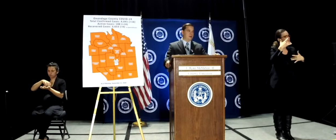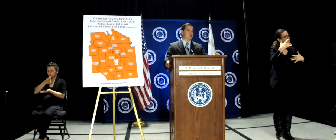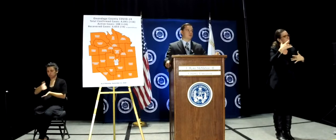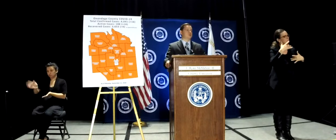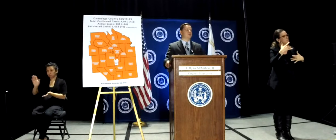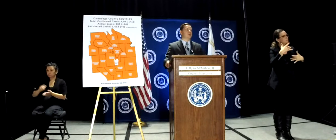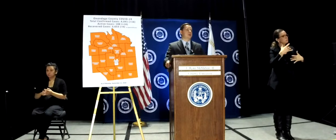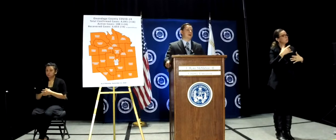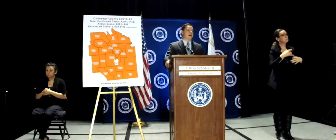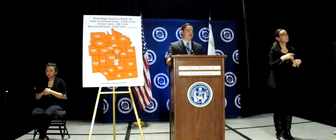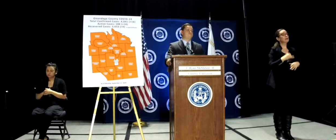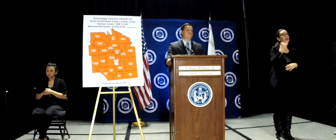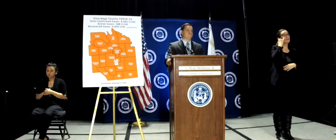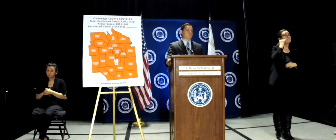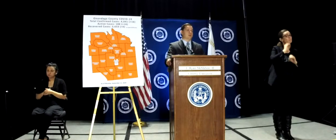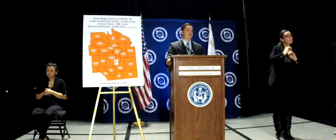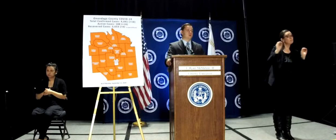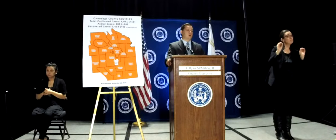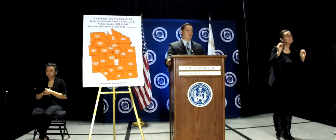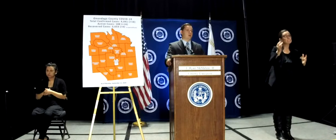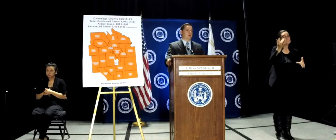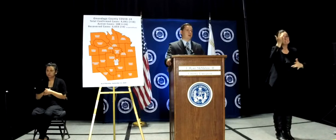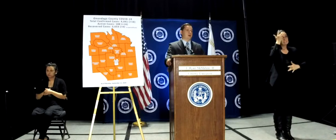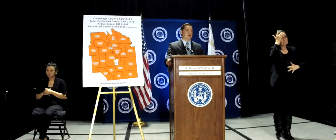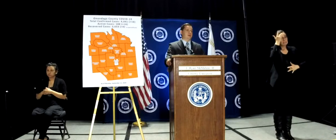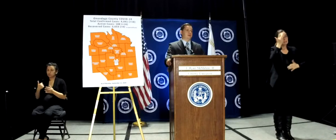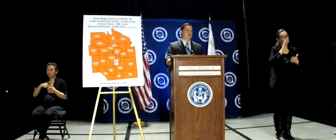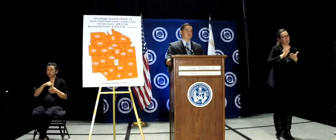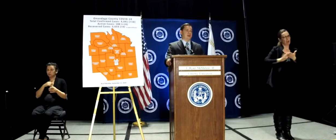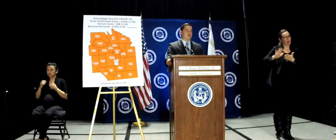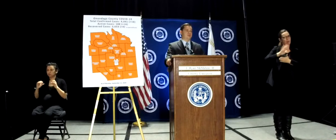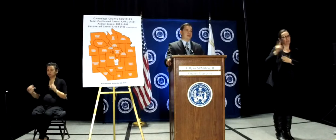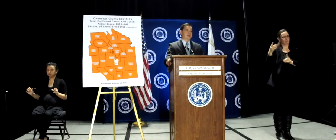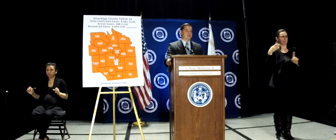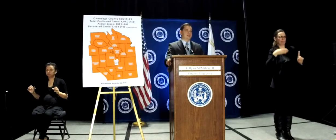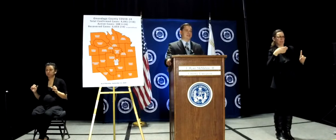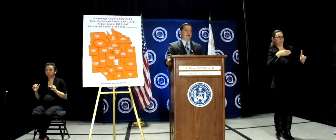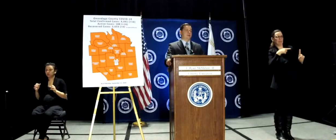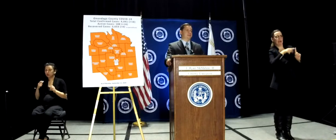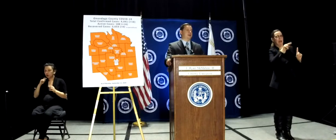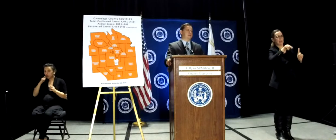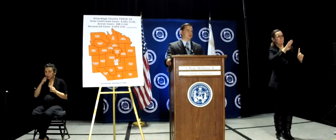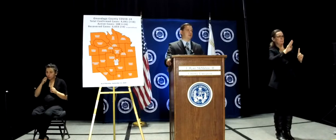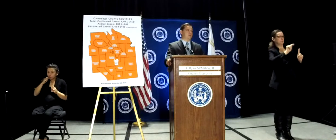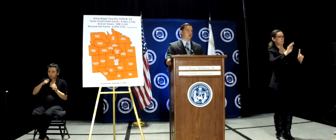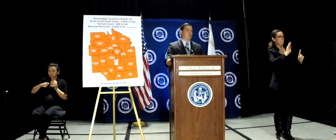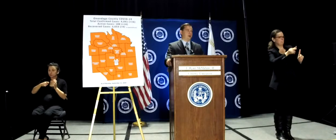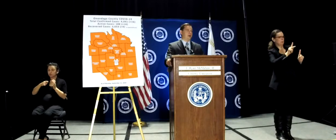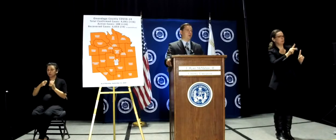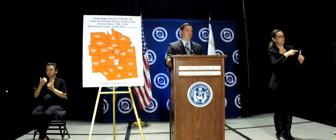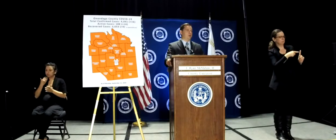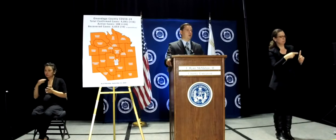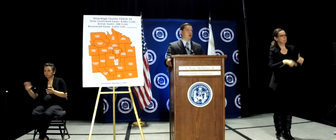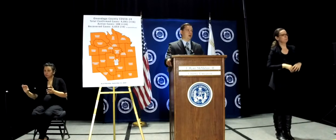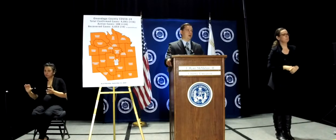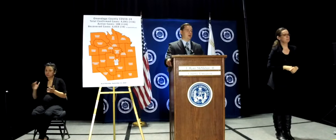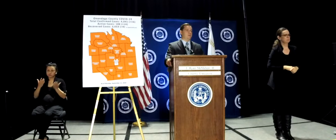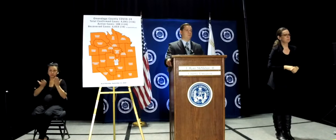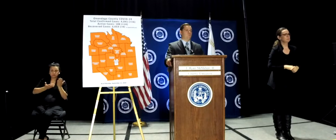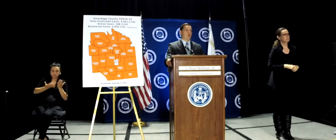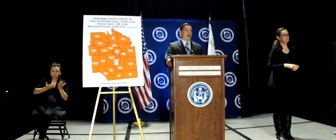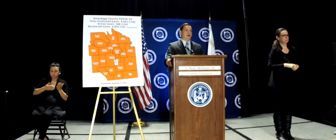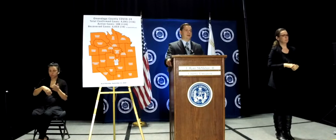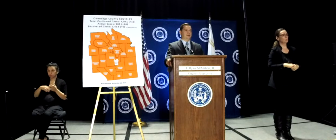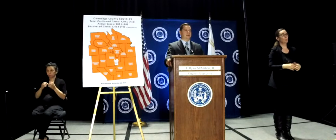at colleges. And so the saliva test is the dominant test in the community right now.